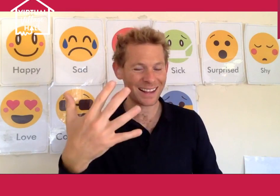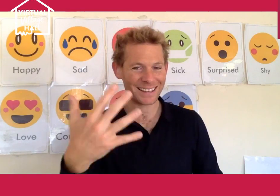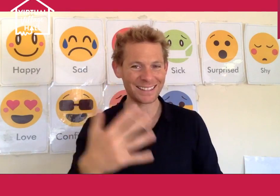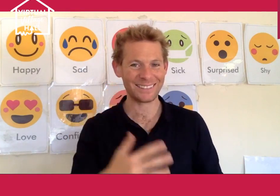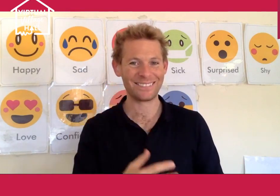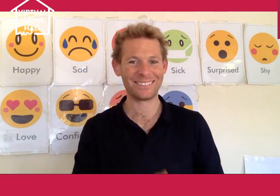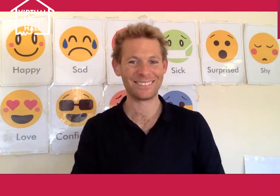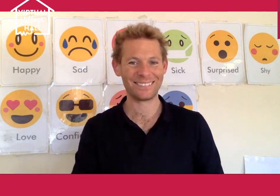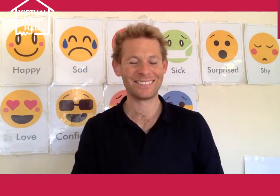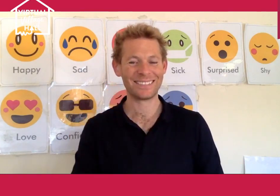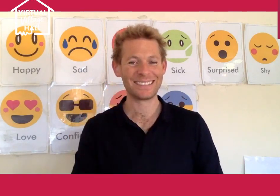Number 5